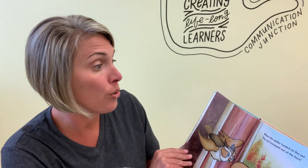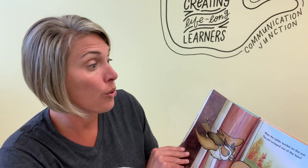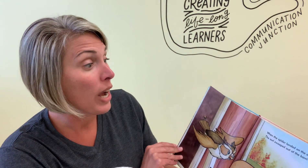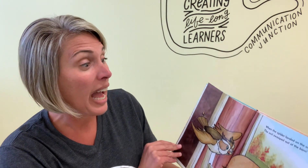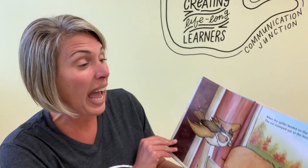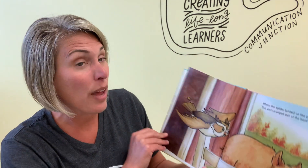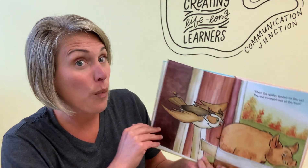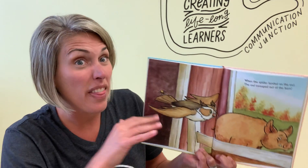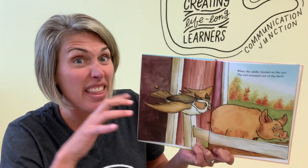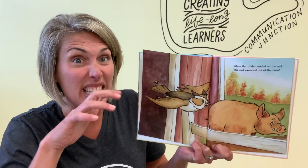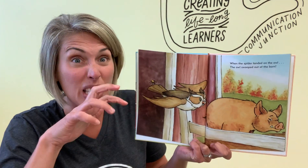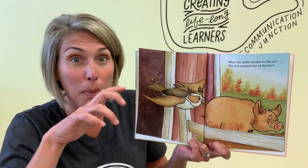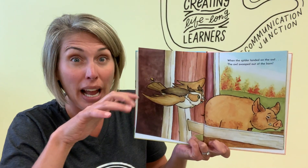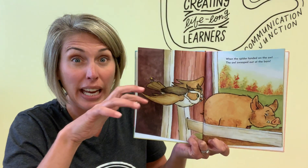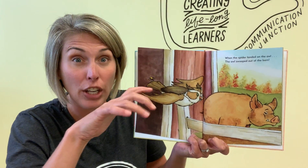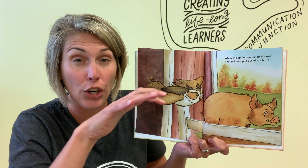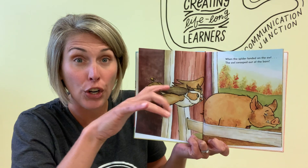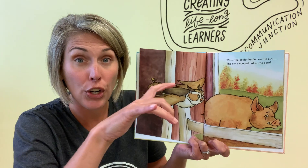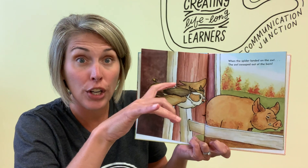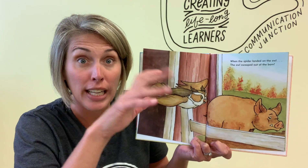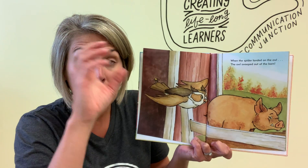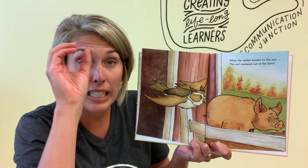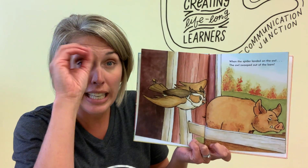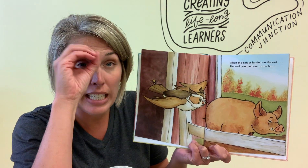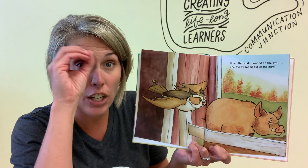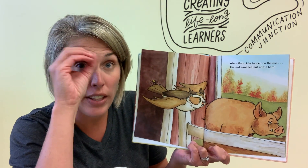Hoo-hoo! And when the spider landed on the